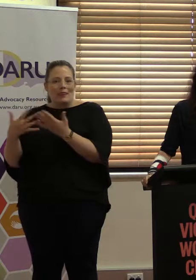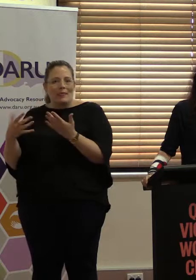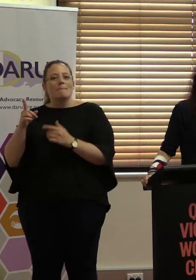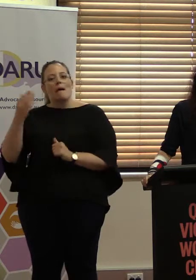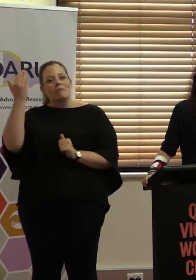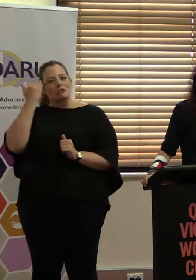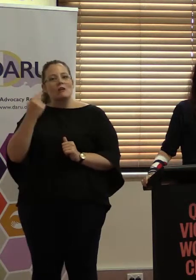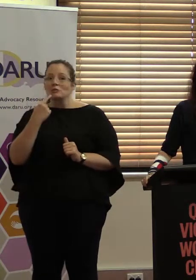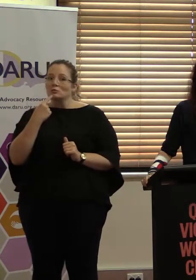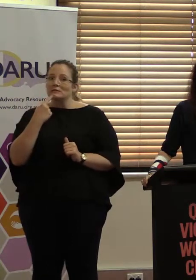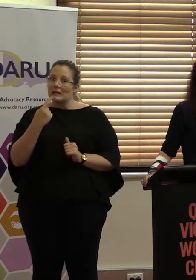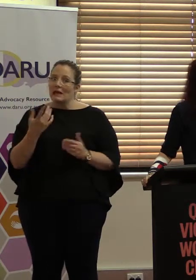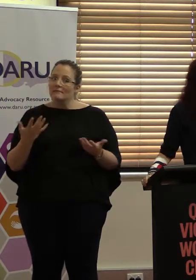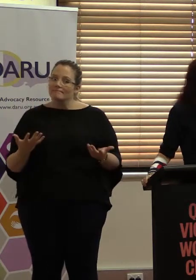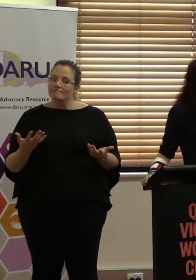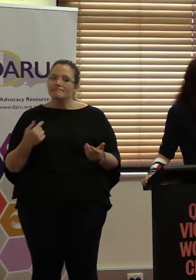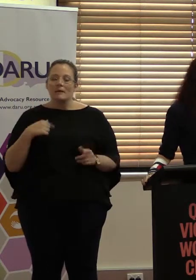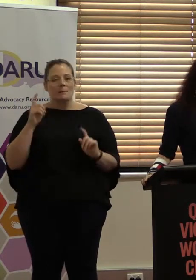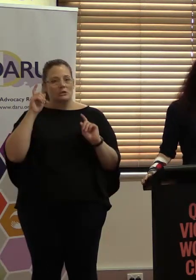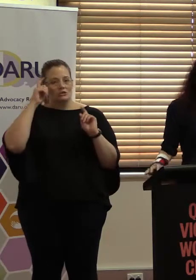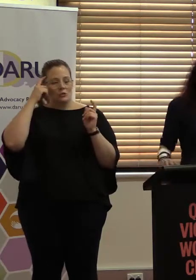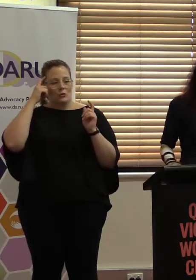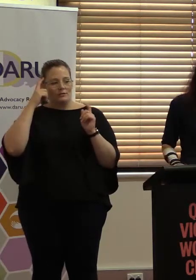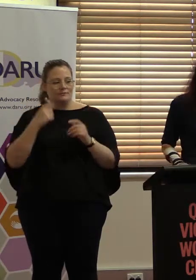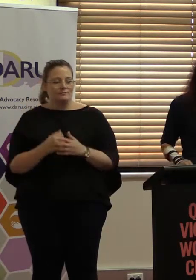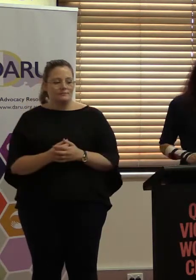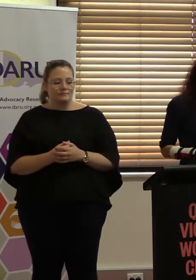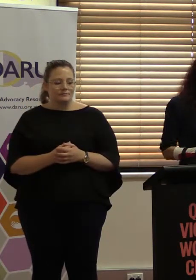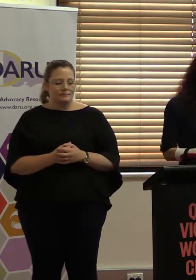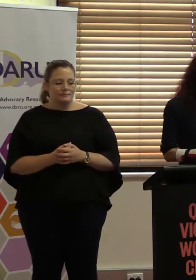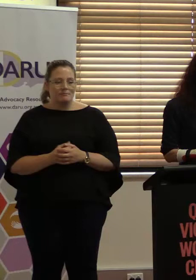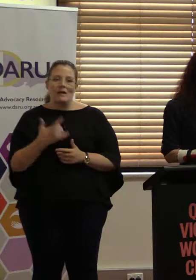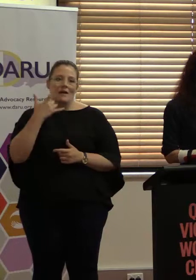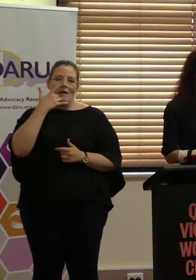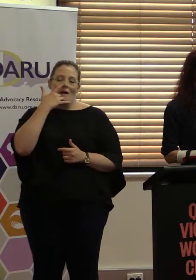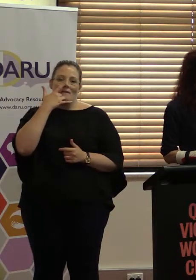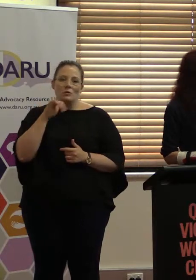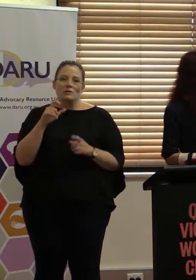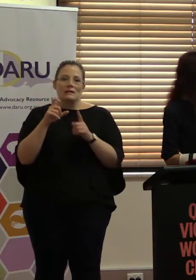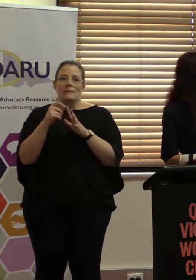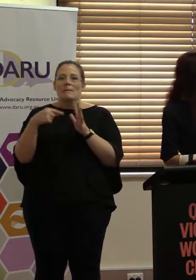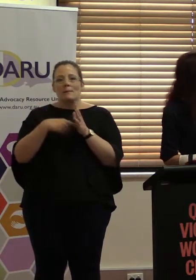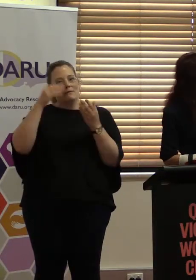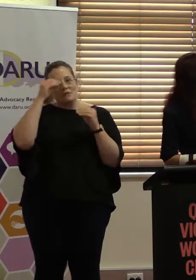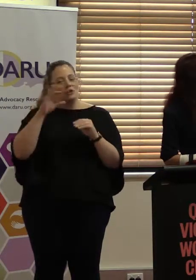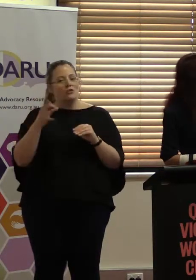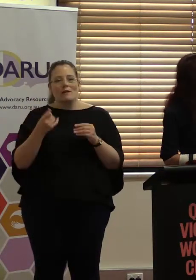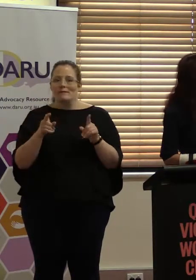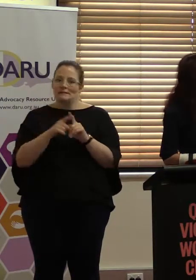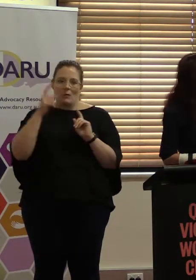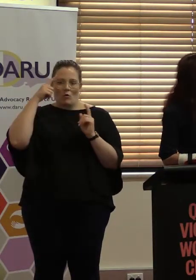was expressing concern nevertheless. Unfortunately, that concern is not shared by the Department of Education.